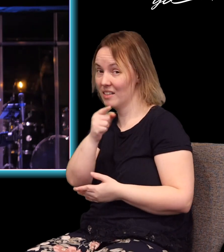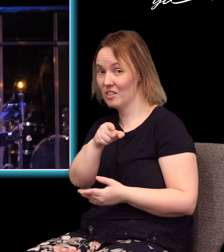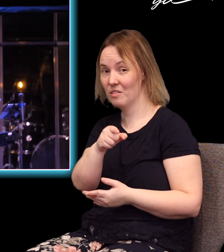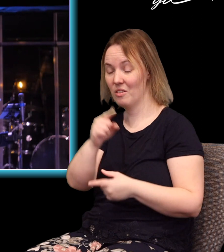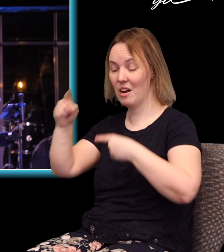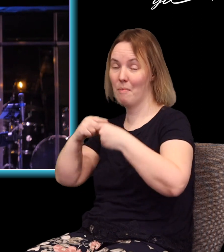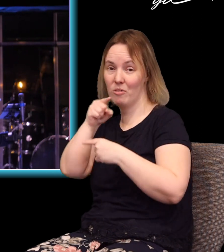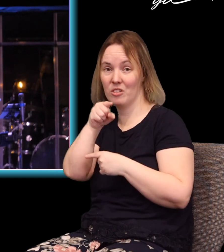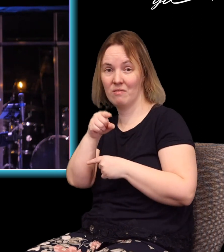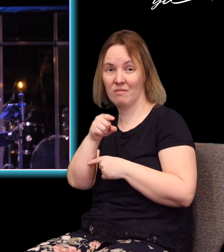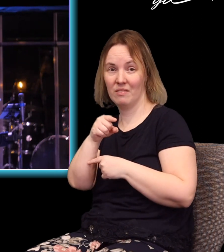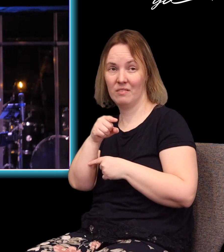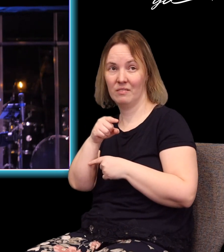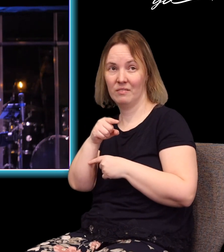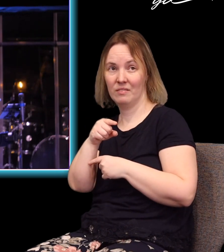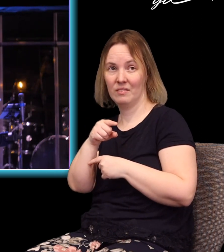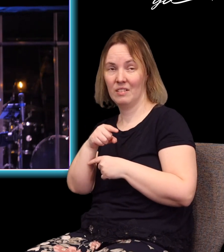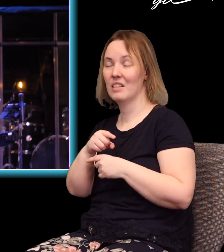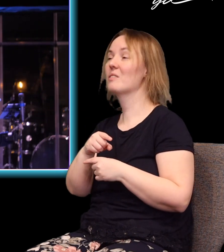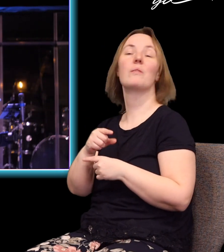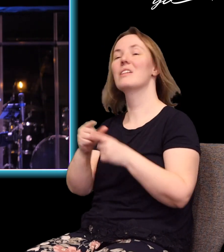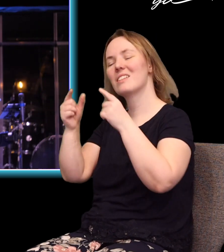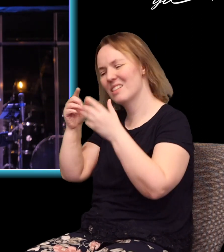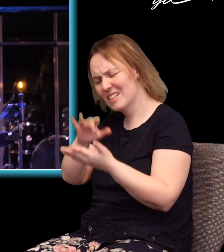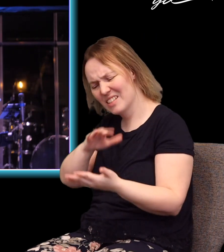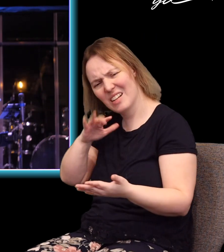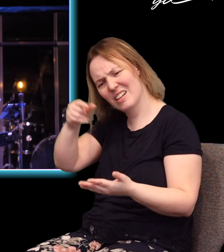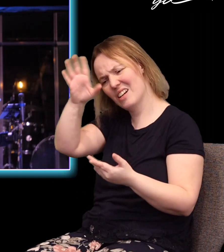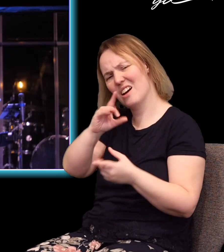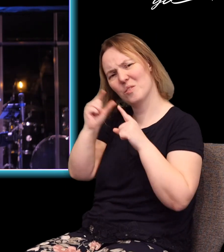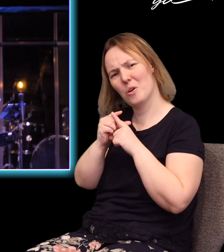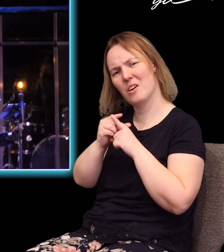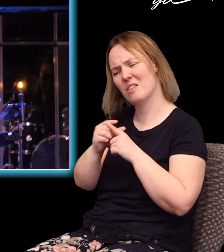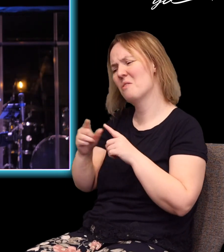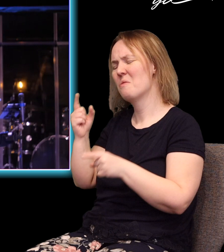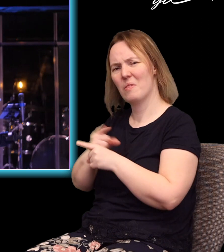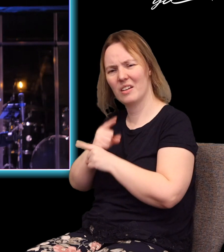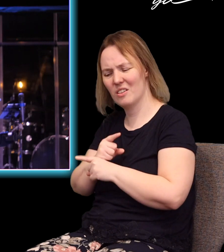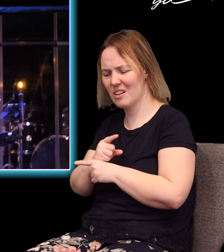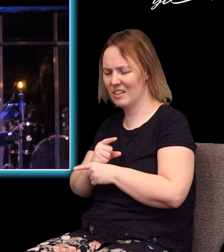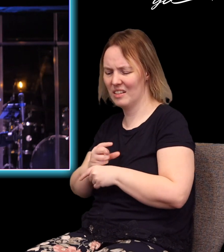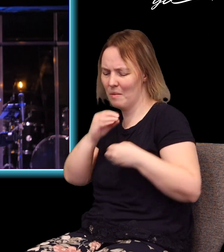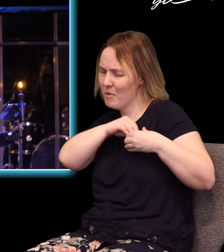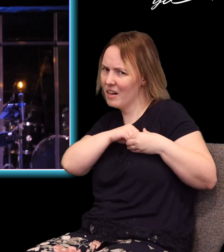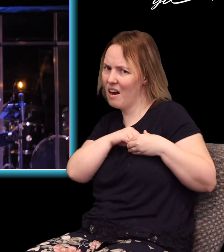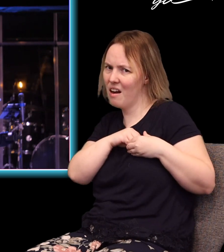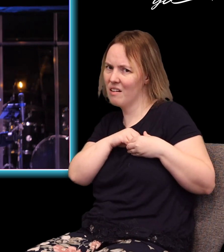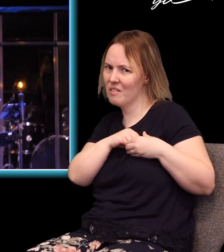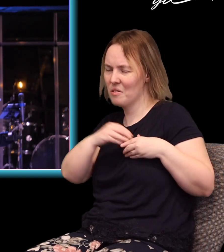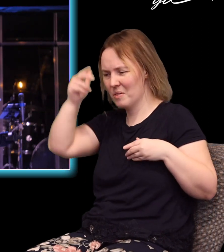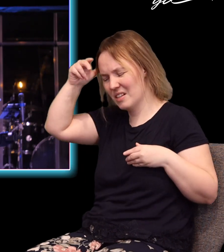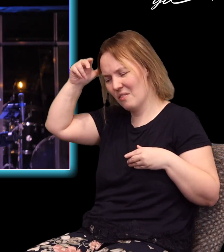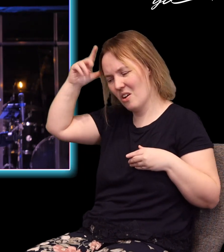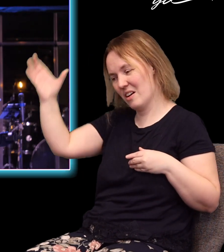what he says about you, friends, that's why we need to be in the Word of God on a regular basis. We need to hide the Word of God in our heart. Because you'll notice when the